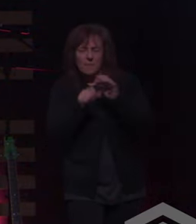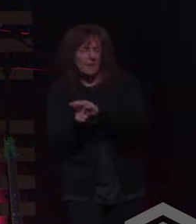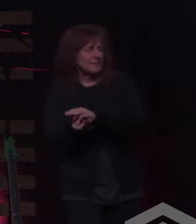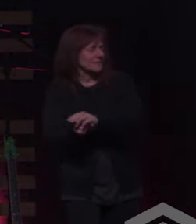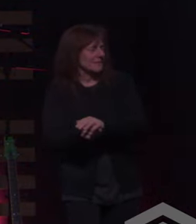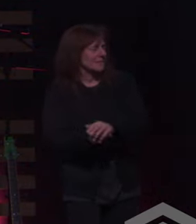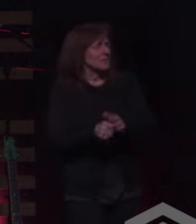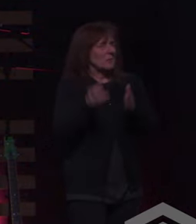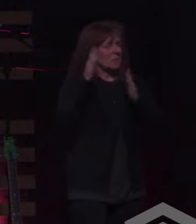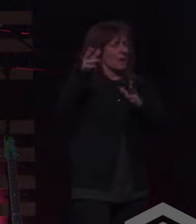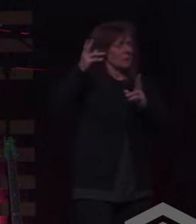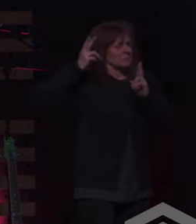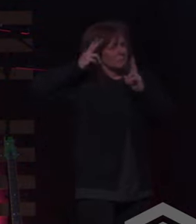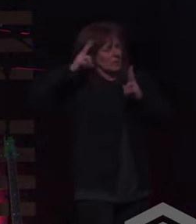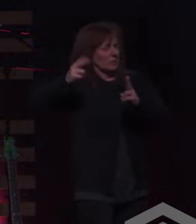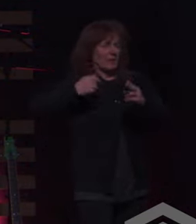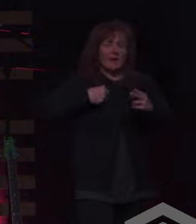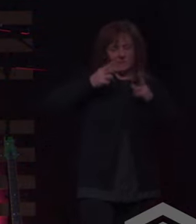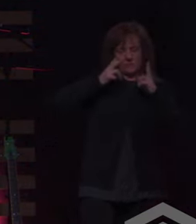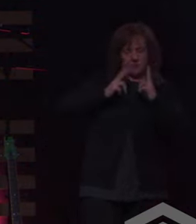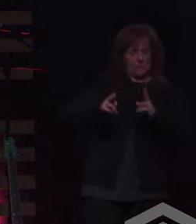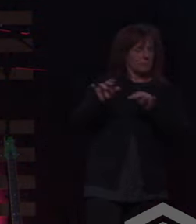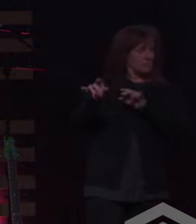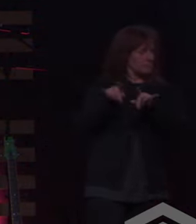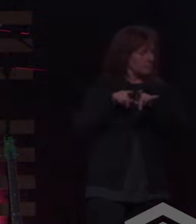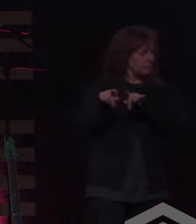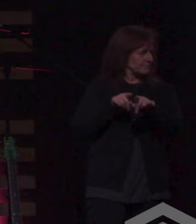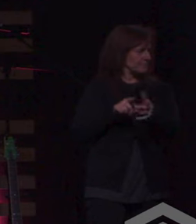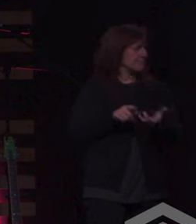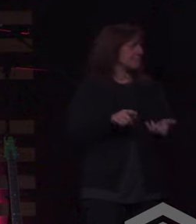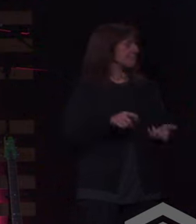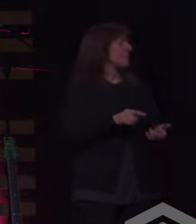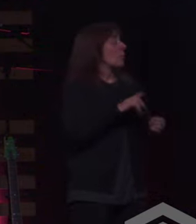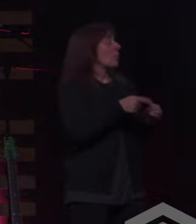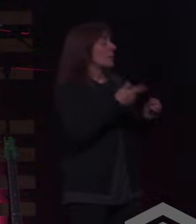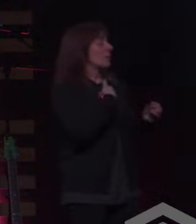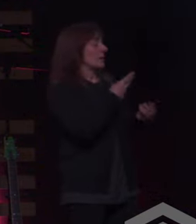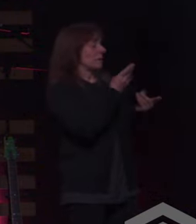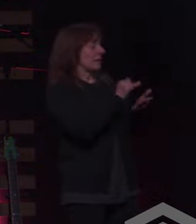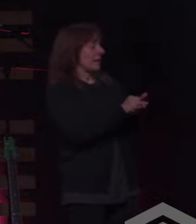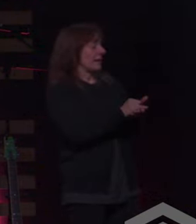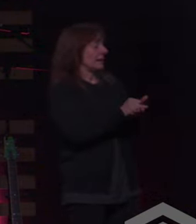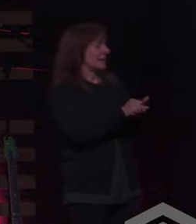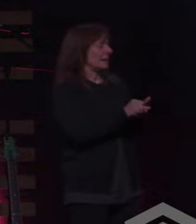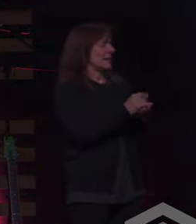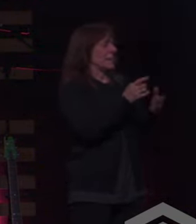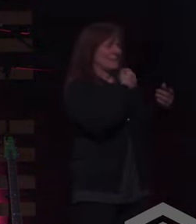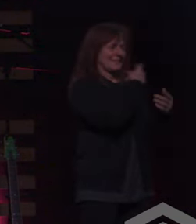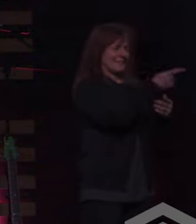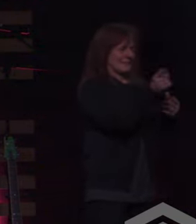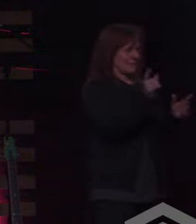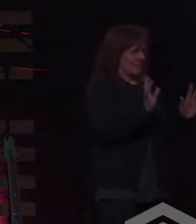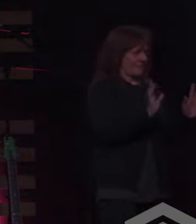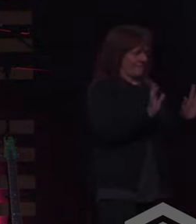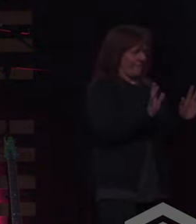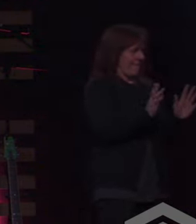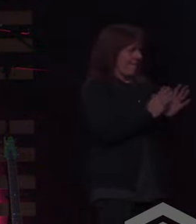this esteem, so I'm going to do that as well. And when we do that, I'm going to make a statement that is going to be